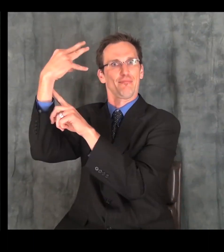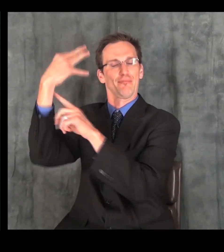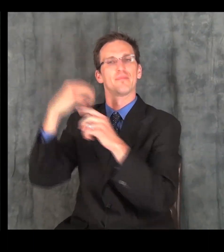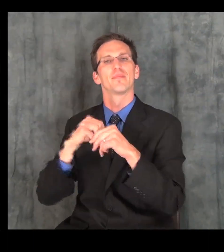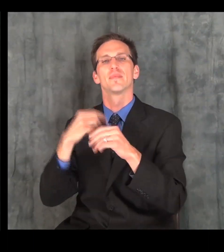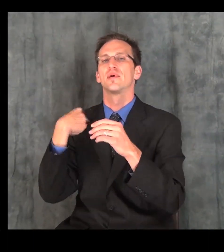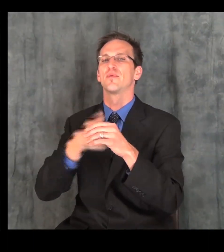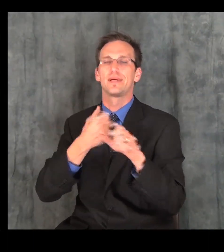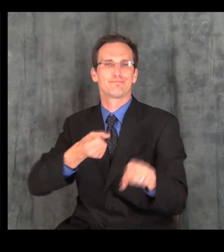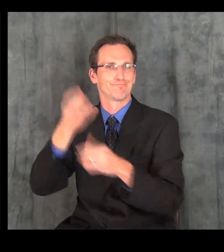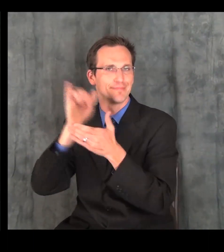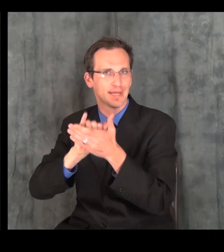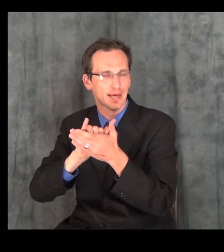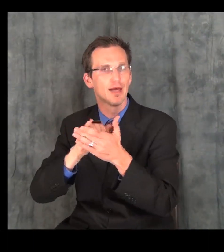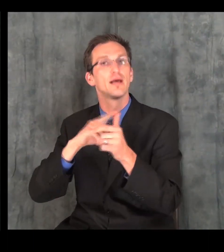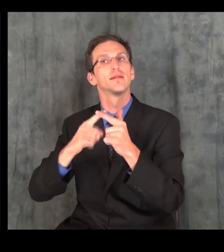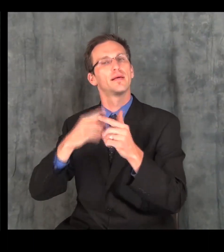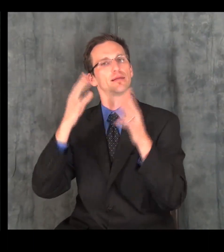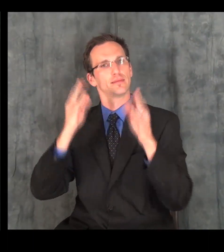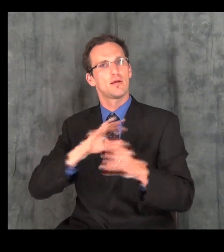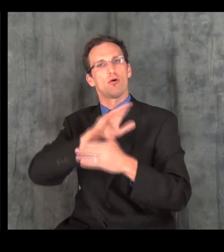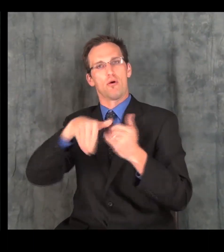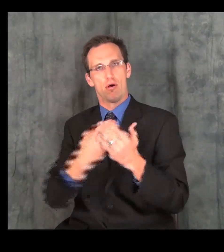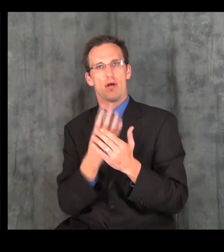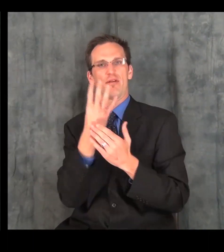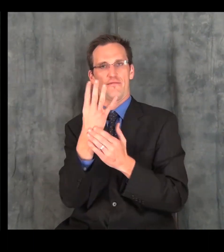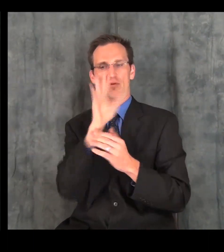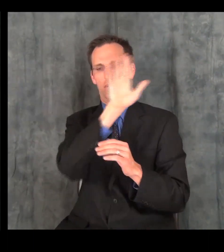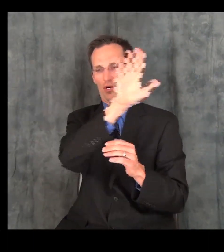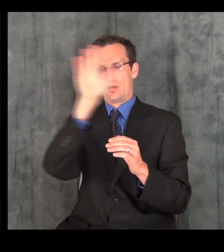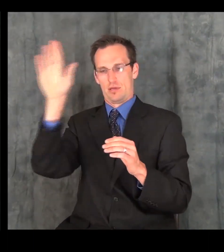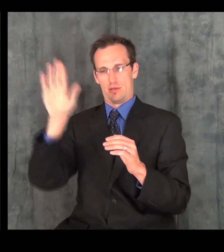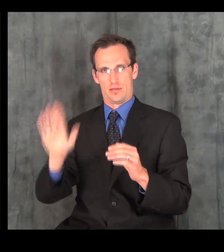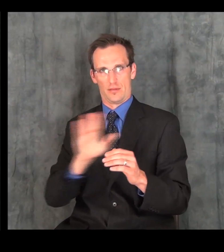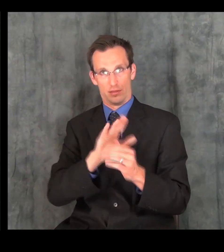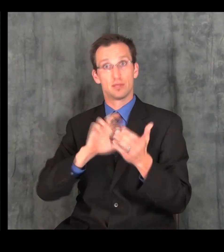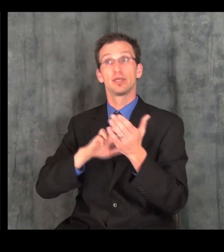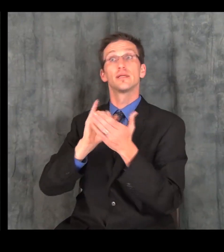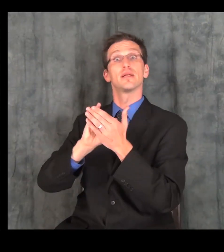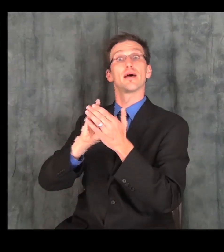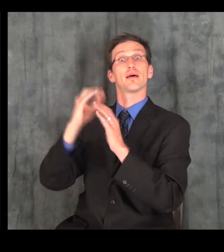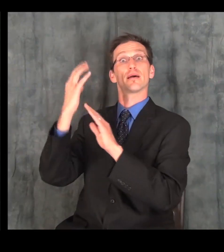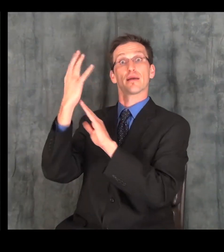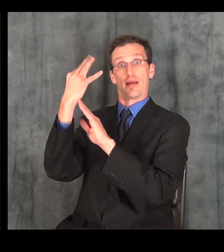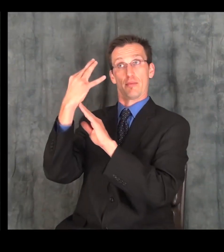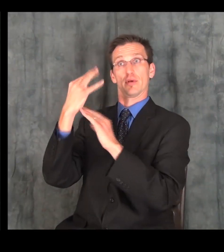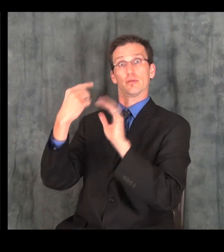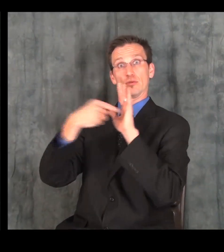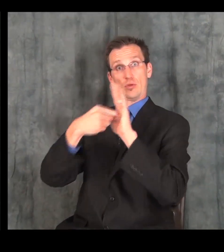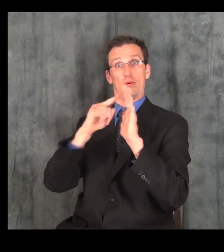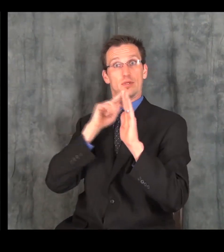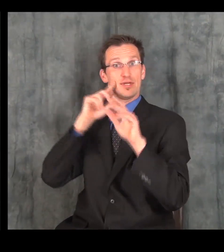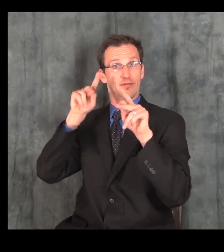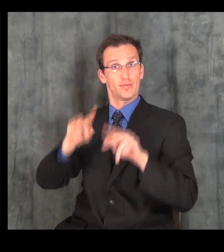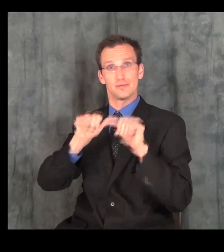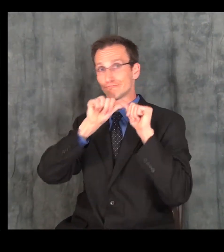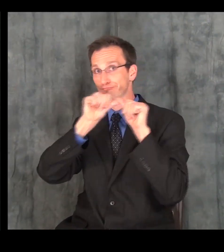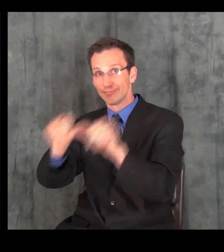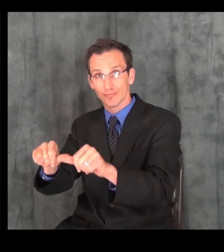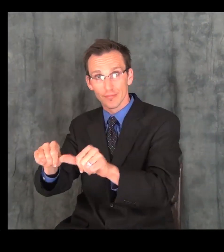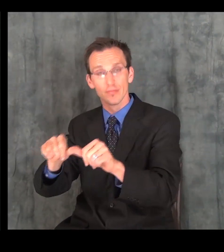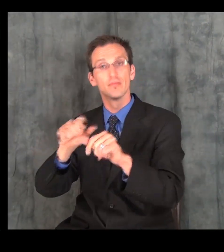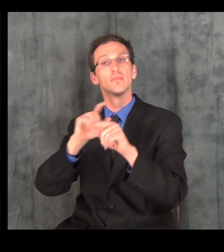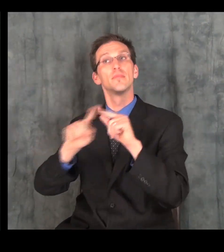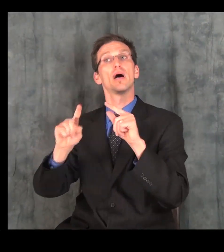and then went for the 4-view option, which meant that the camera was on him at all times, but that then reduced the size of